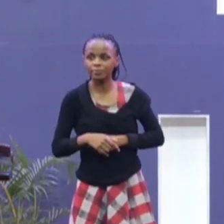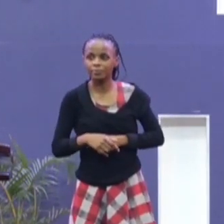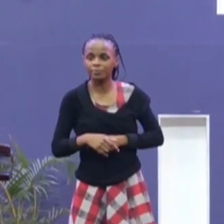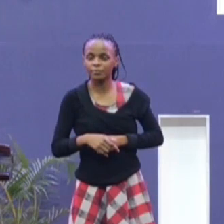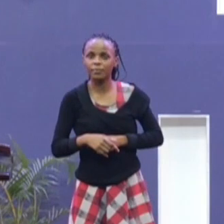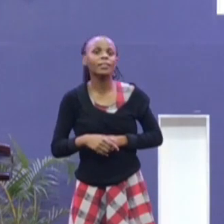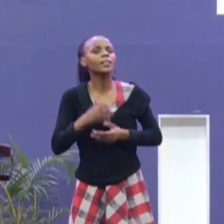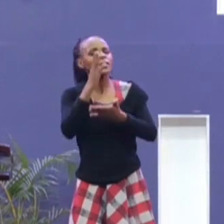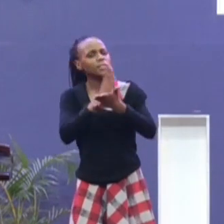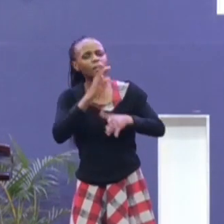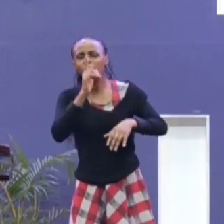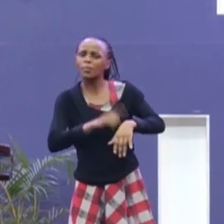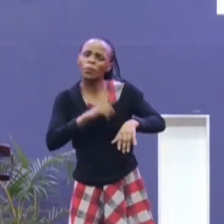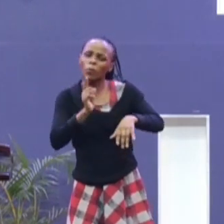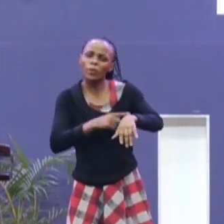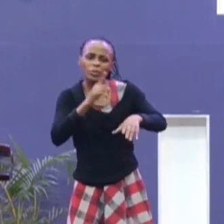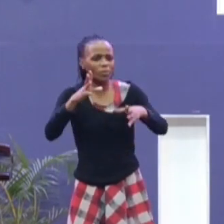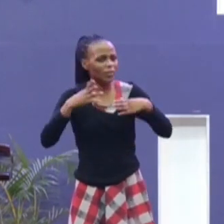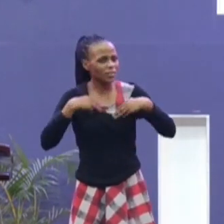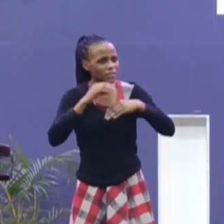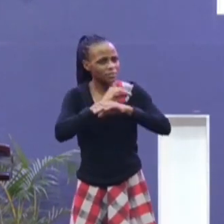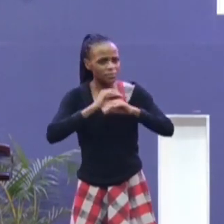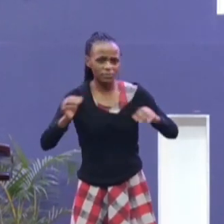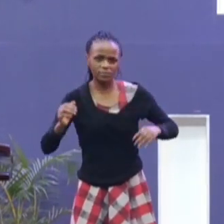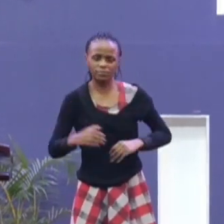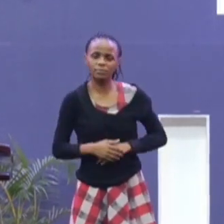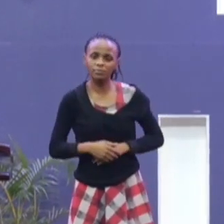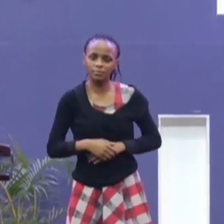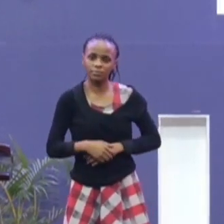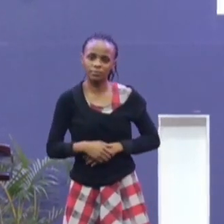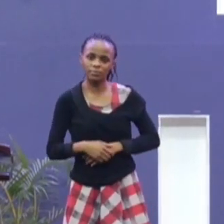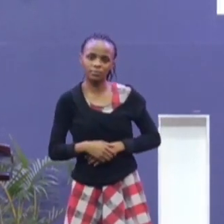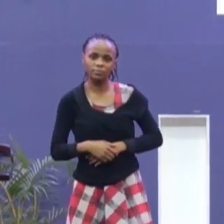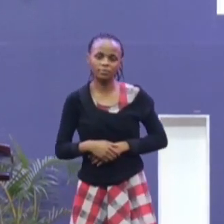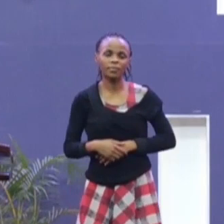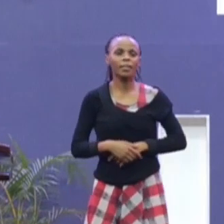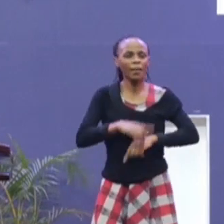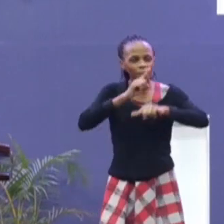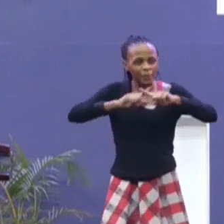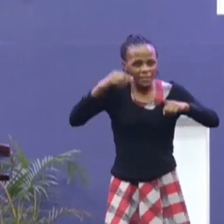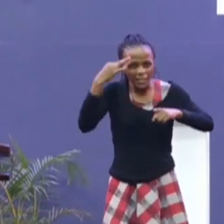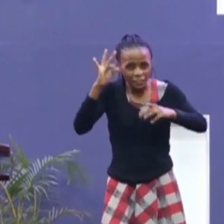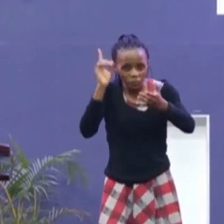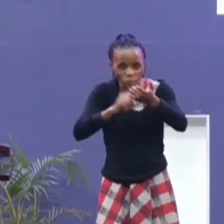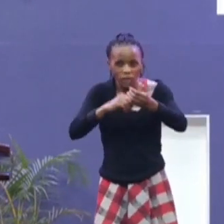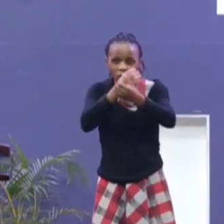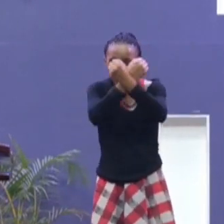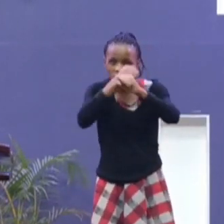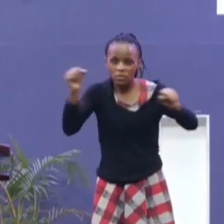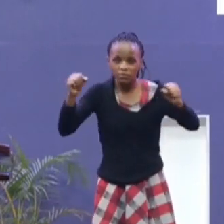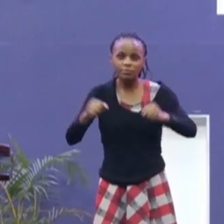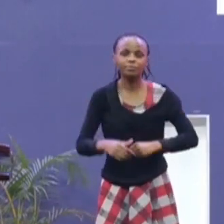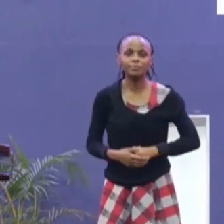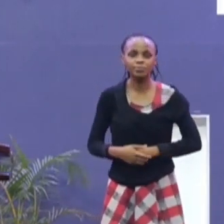even without your consent. Ng'omuntu ono takiriziganyiza takiriza. Naye bw'olokoka. But when you receive